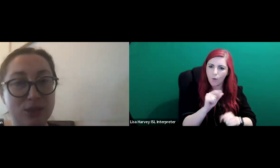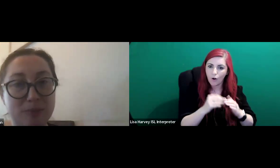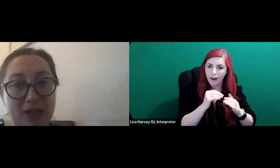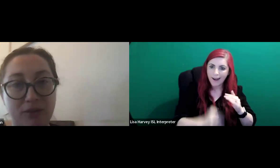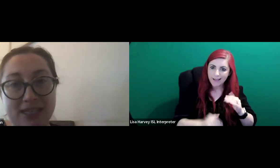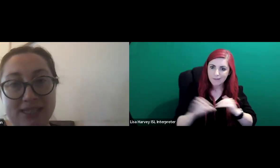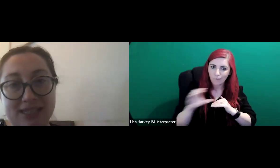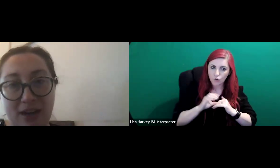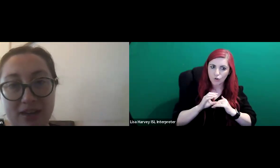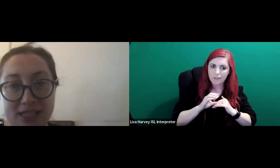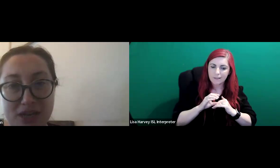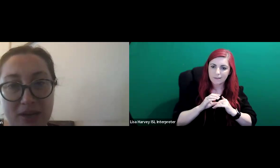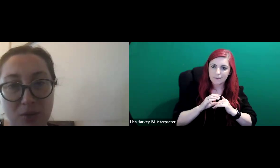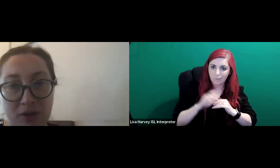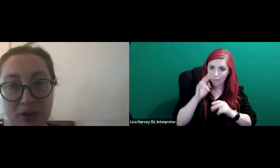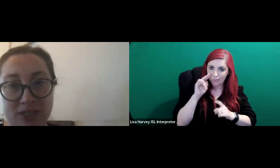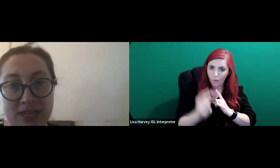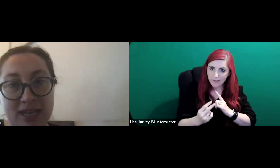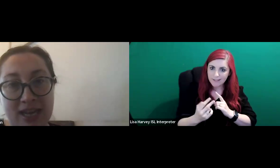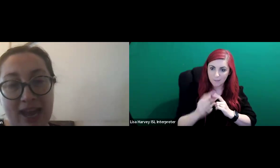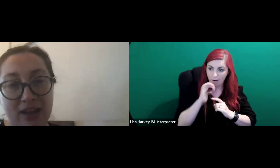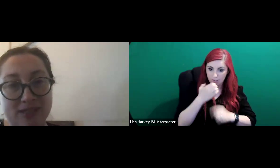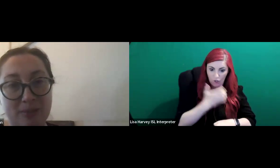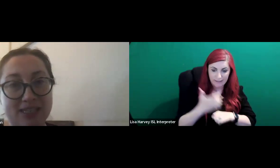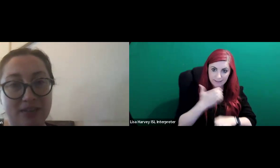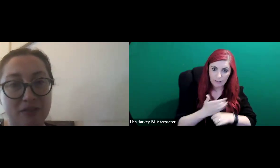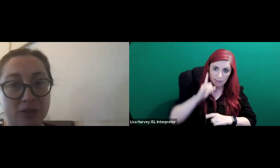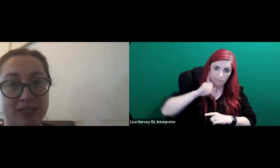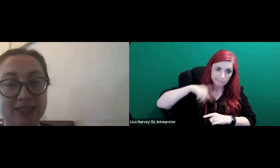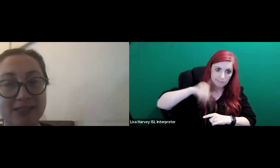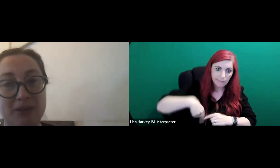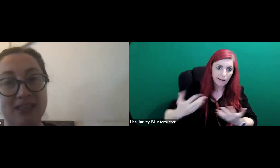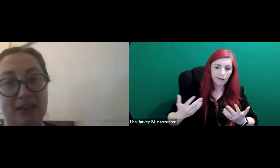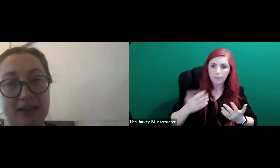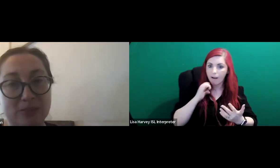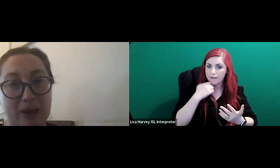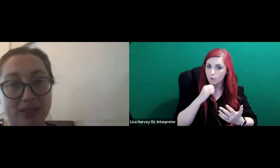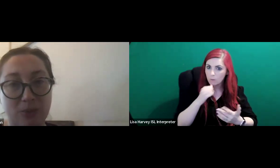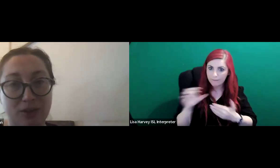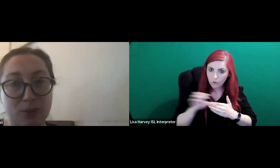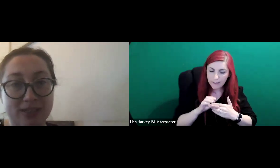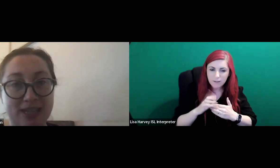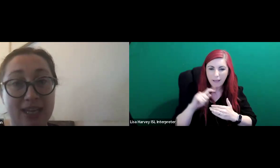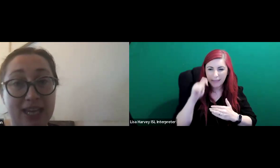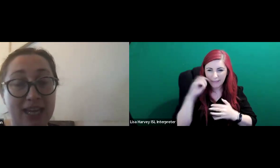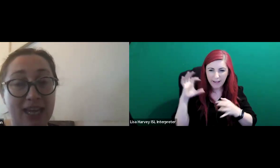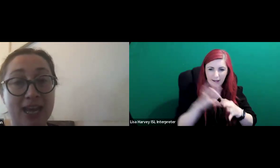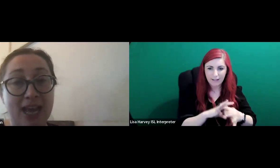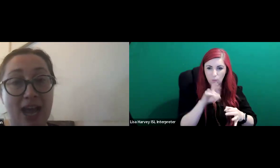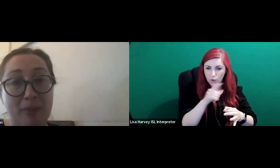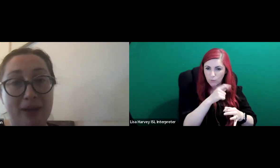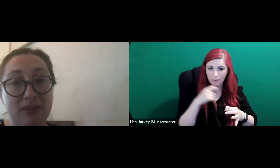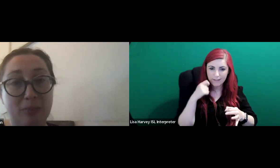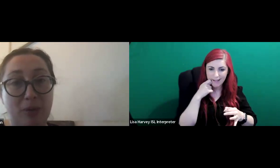voices and issues being raised as they are continually overlooked, lack visibility and funding. So I think that relates back to what you were saying,